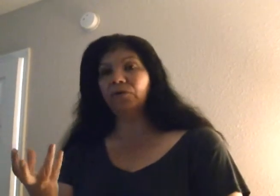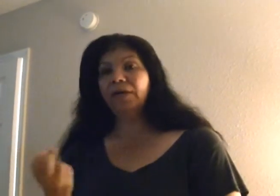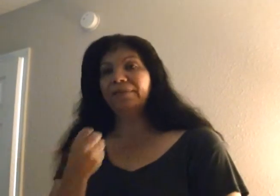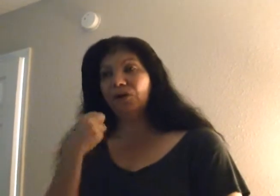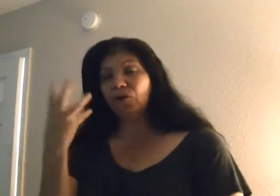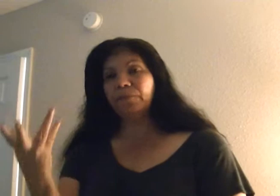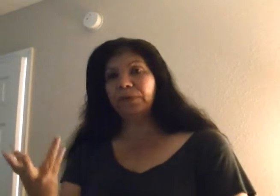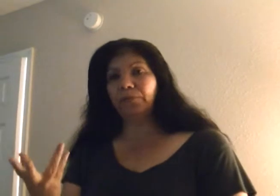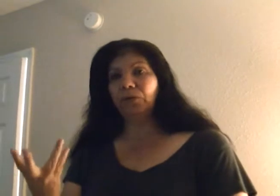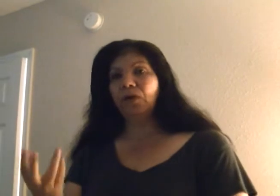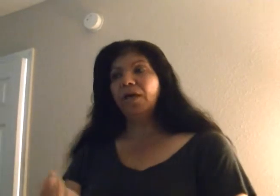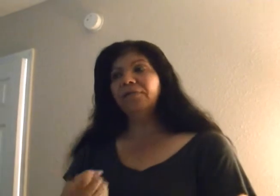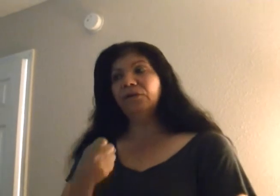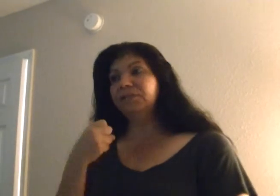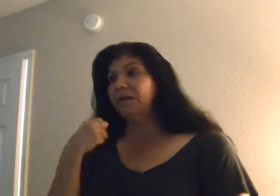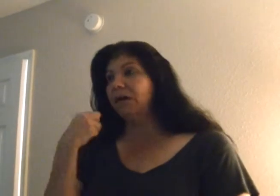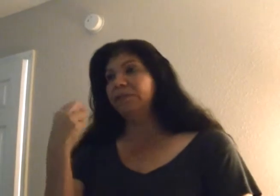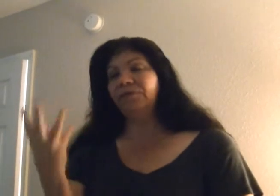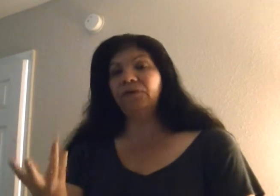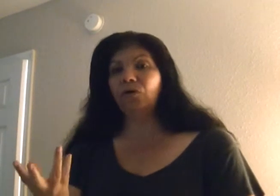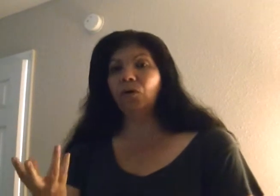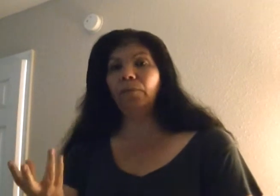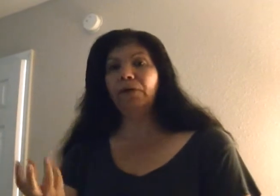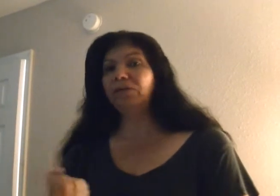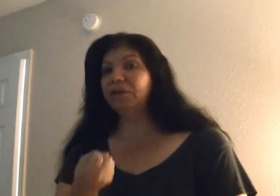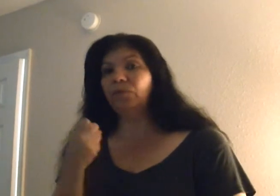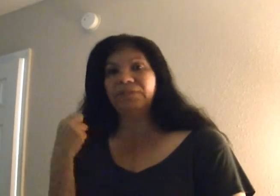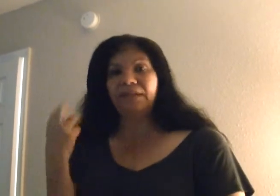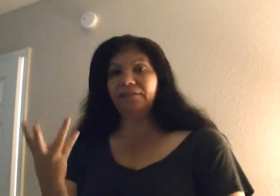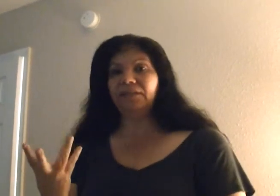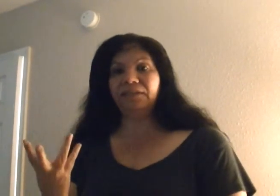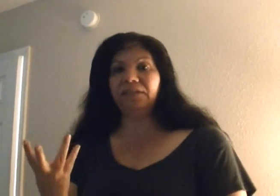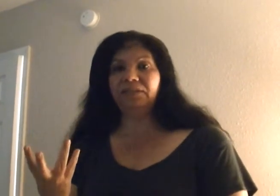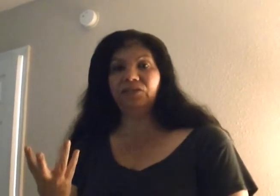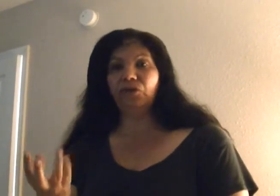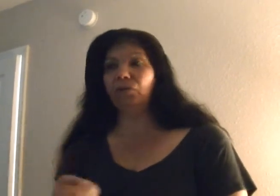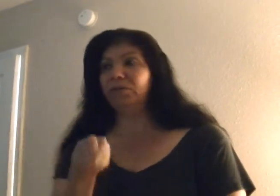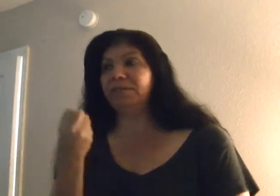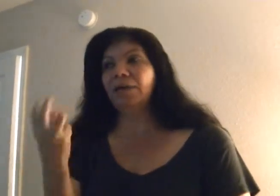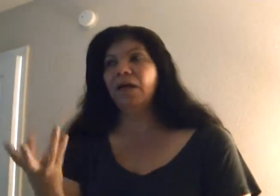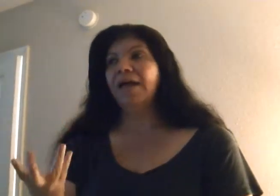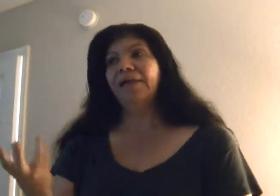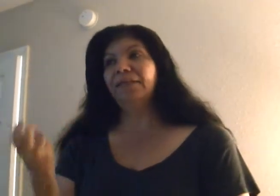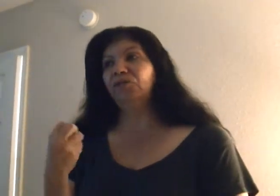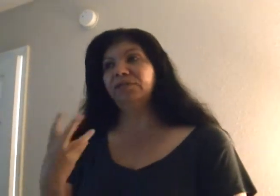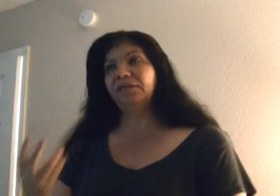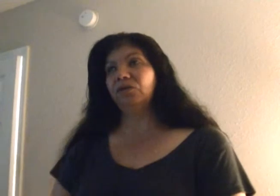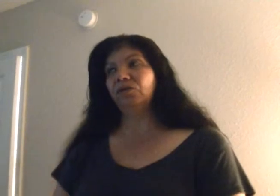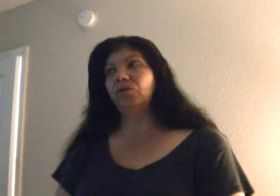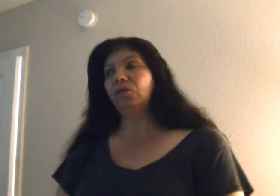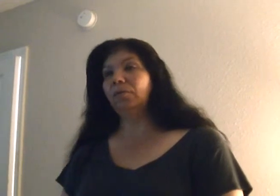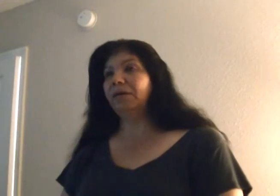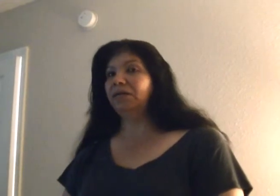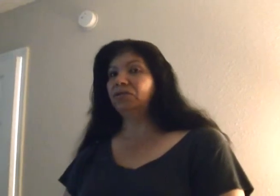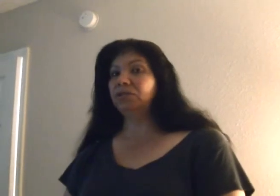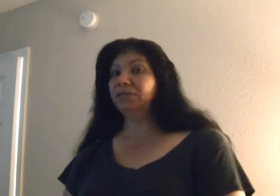They hurt people. Mm-hmm. There's times, even in our own marriage, that we say things against each other. We say, and then you sit there and you go, oh, man, I shouldn't have said